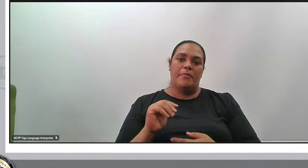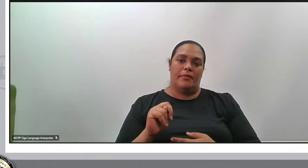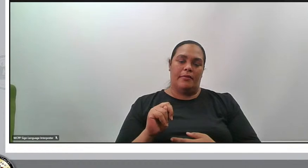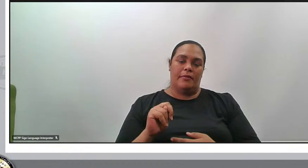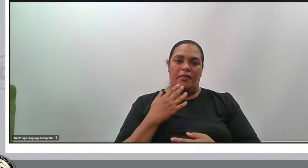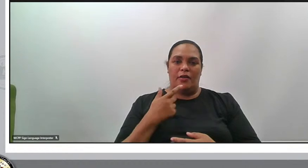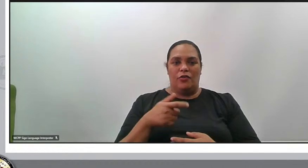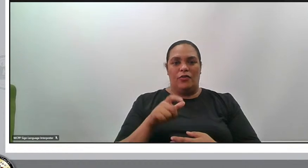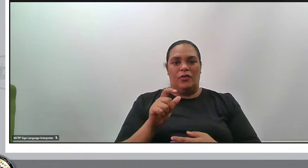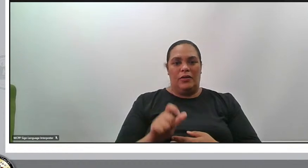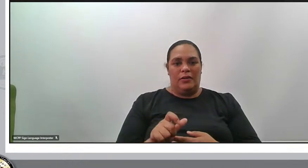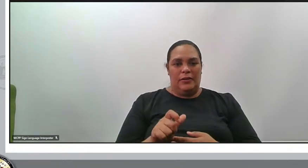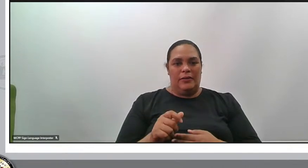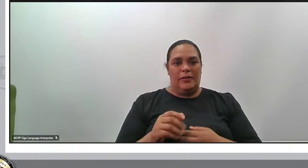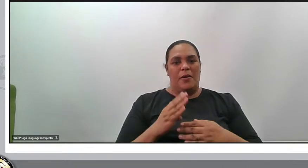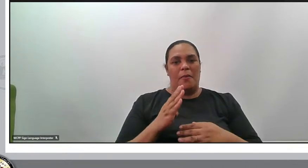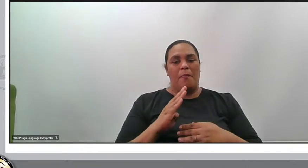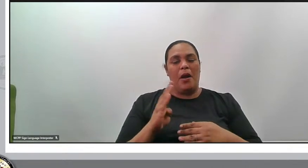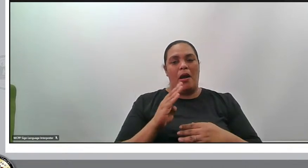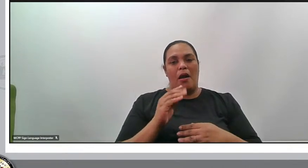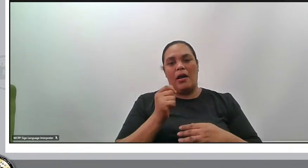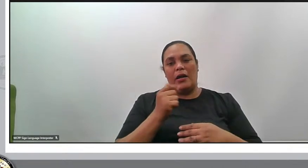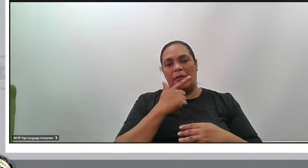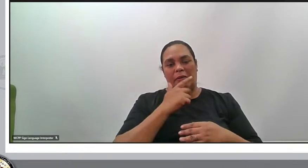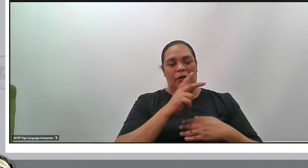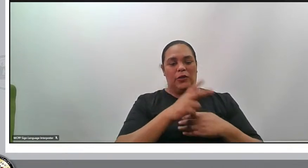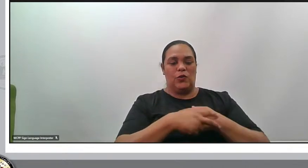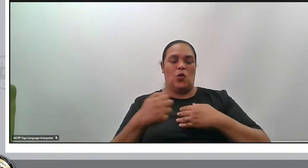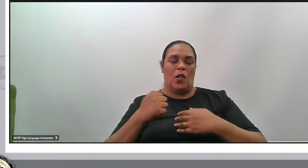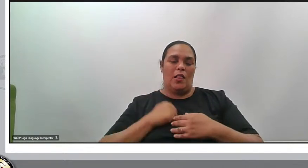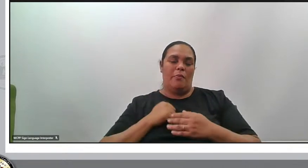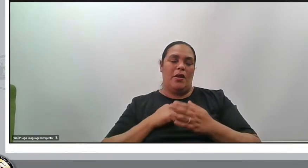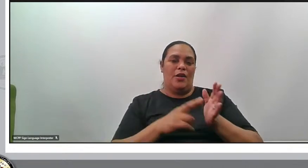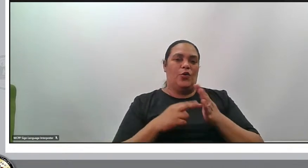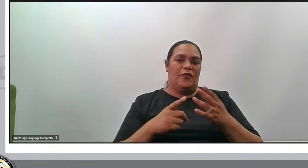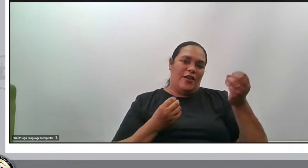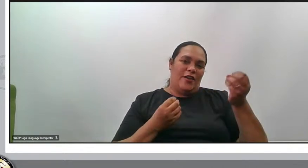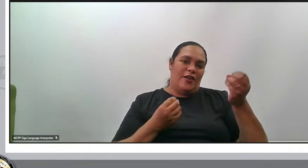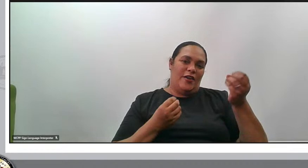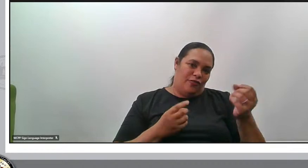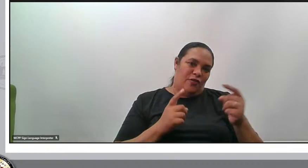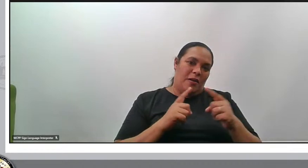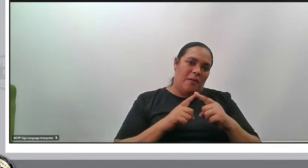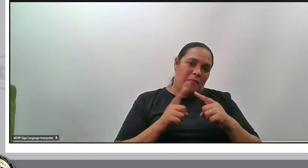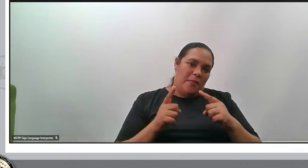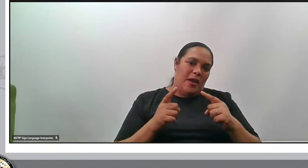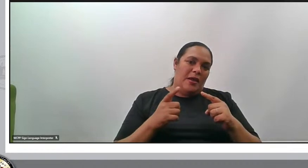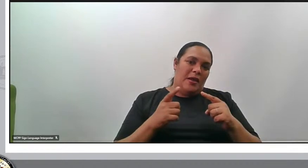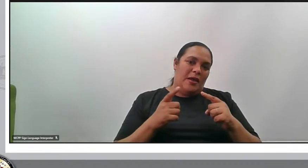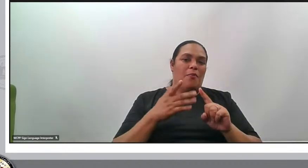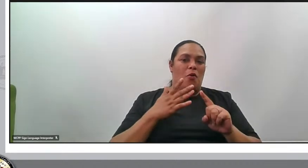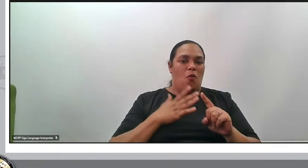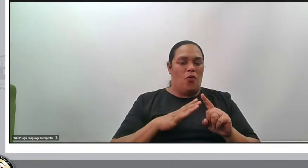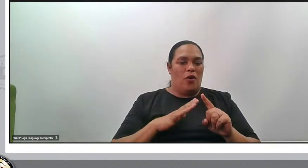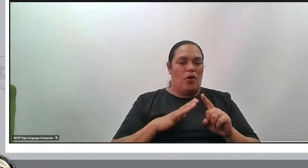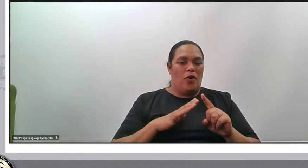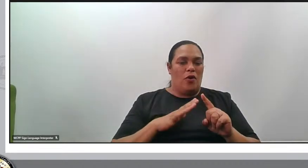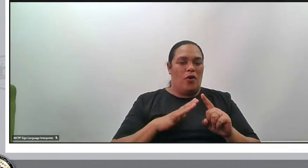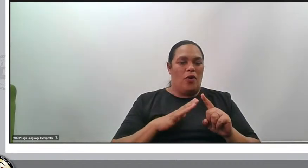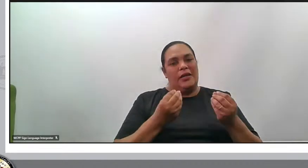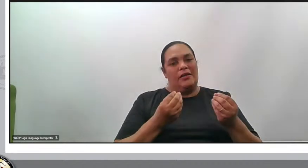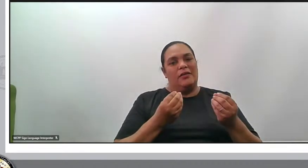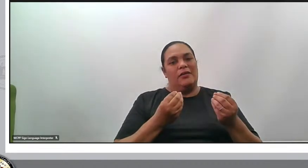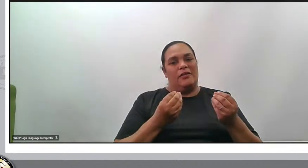Thank you, Chair. Member Bartman stole some of my requests for information, but I'd also like us to get